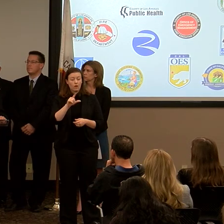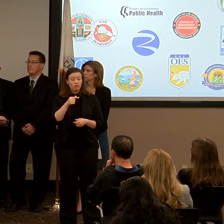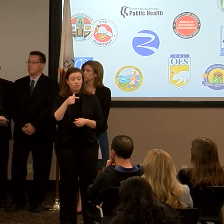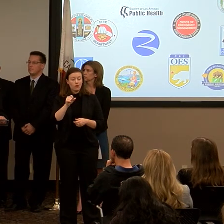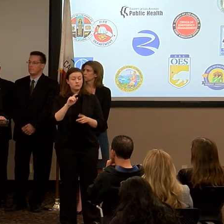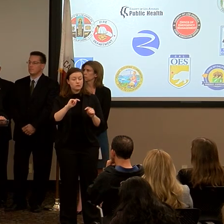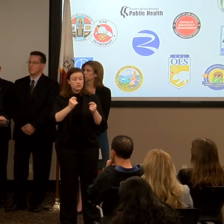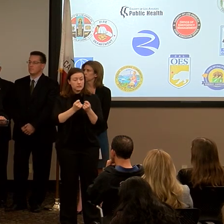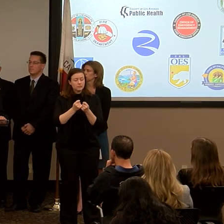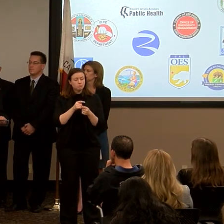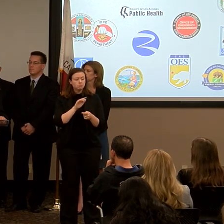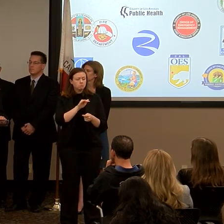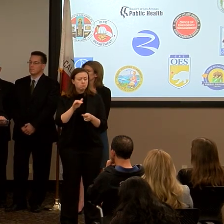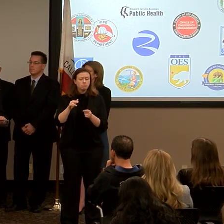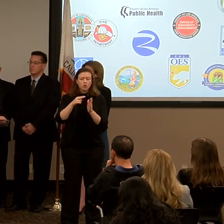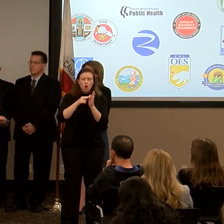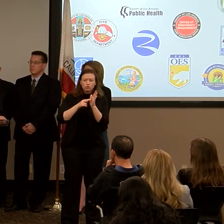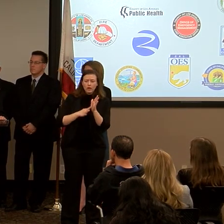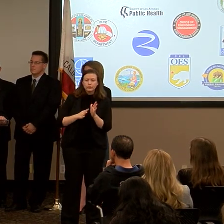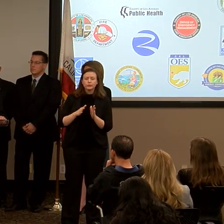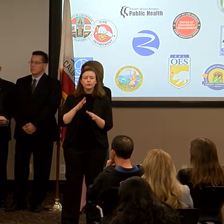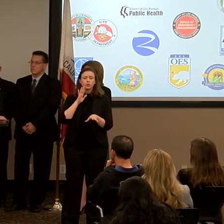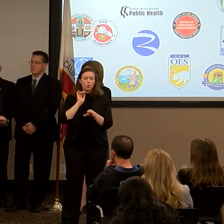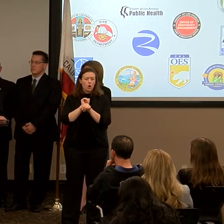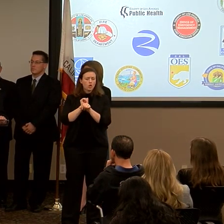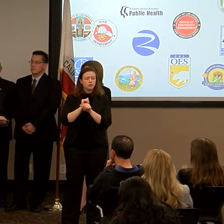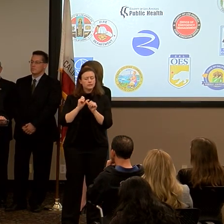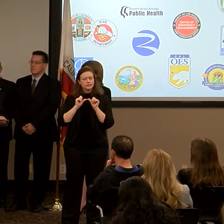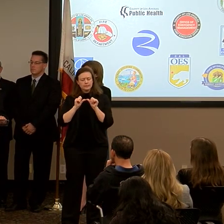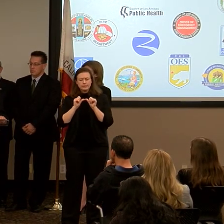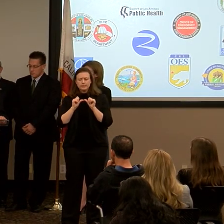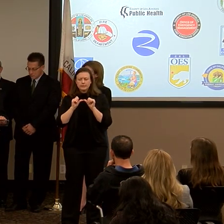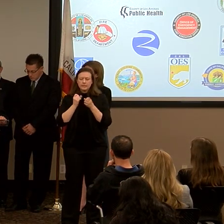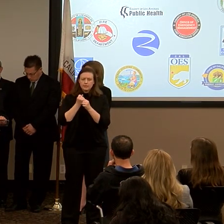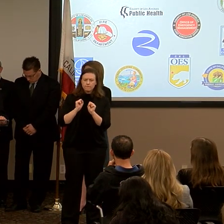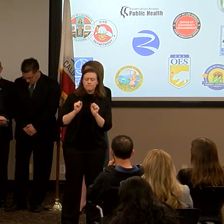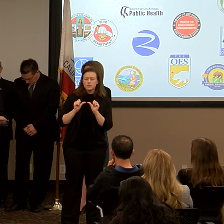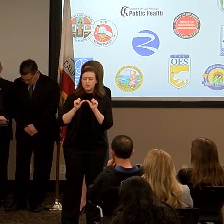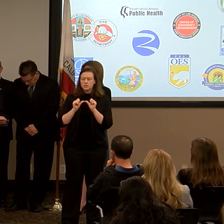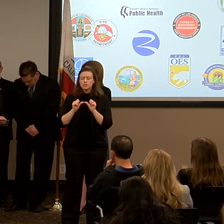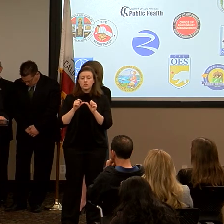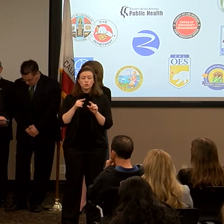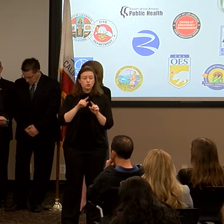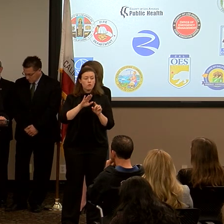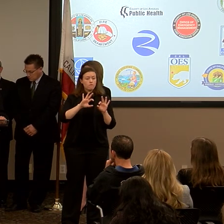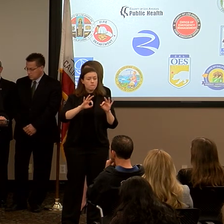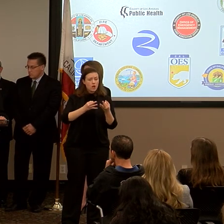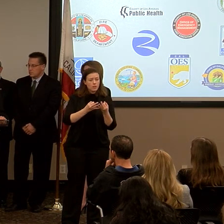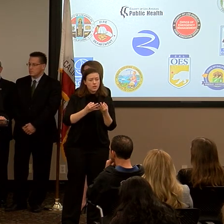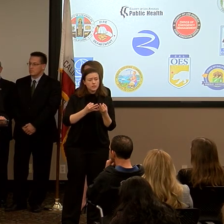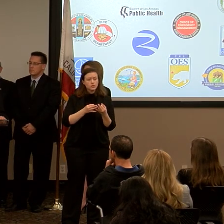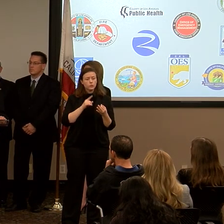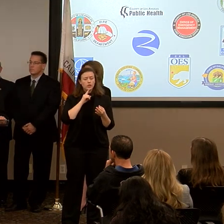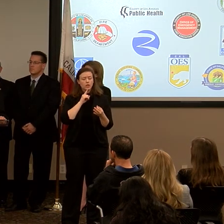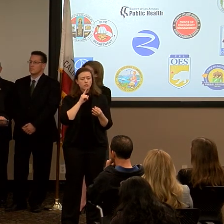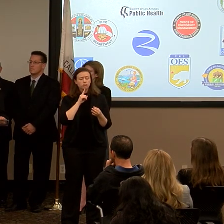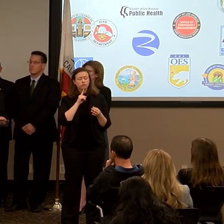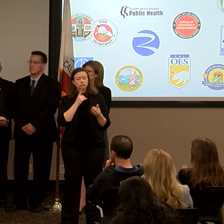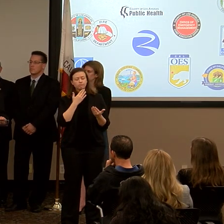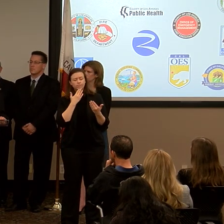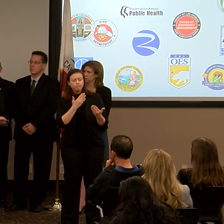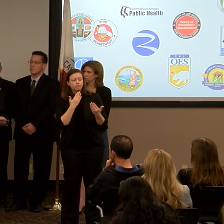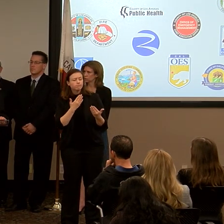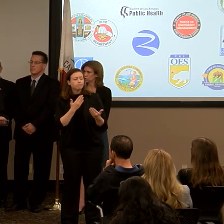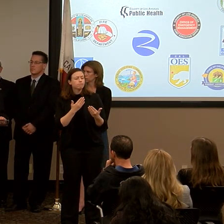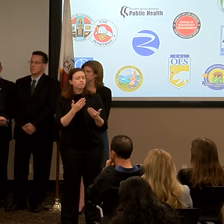and contractors that work tirelessly and safely, to you and your families, you have my gratitude for everything that you have